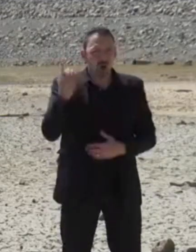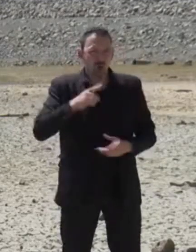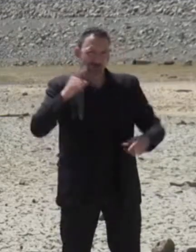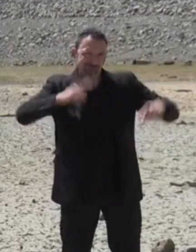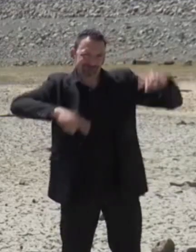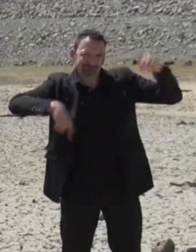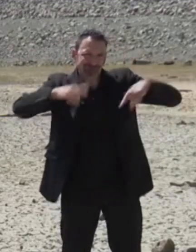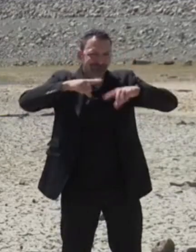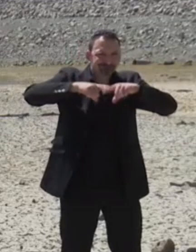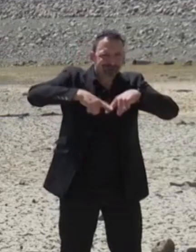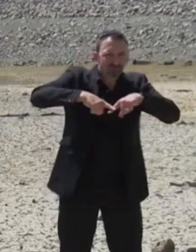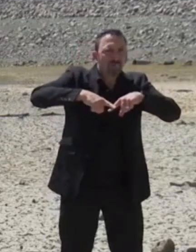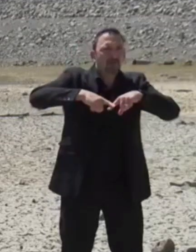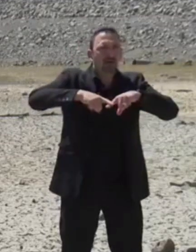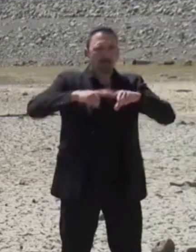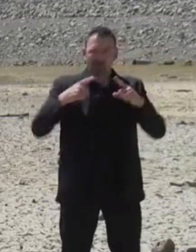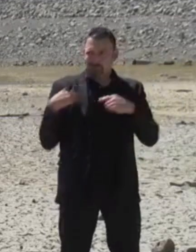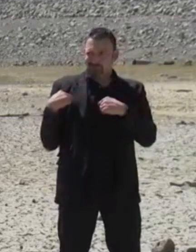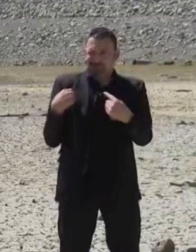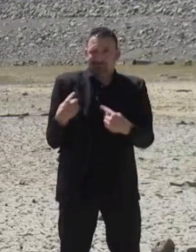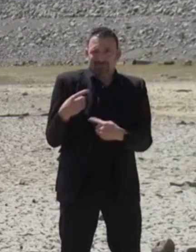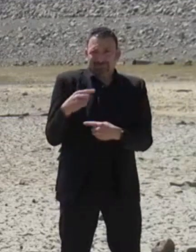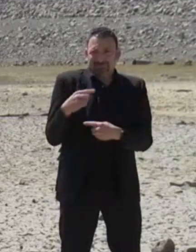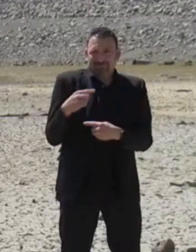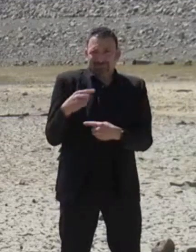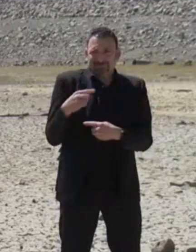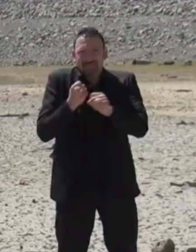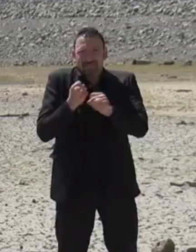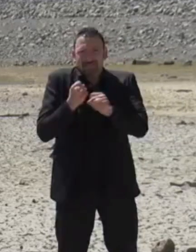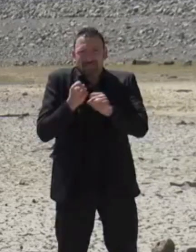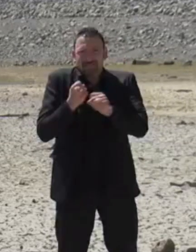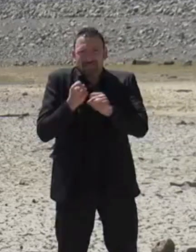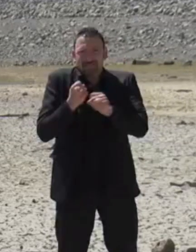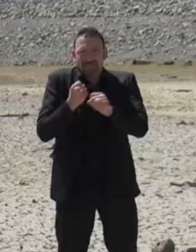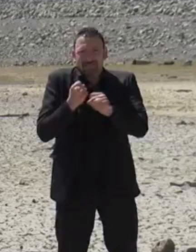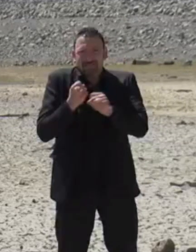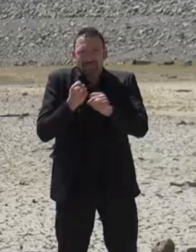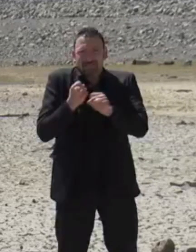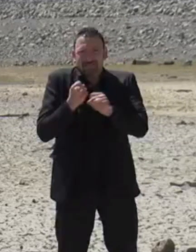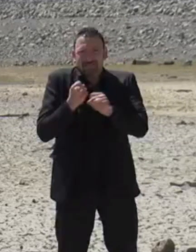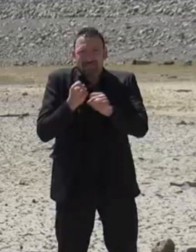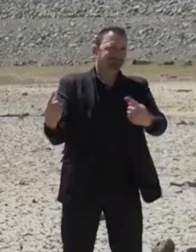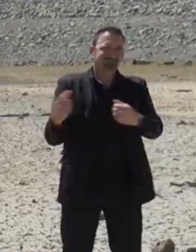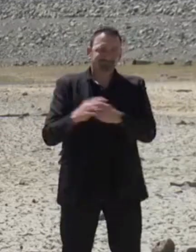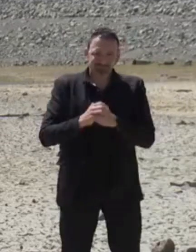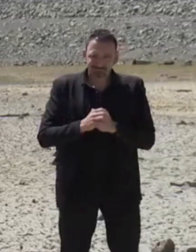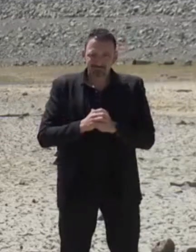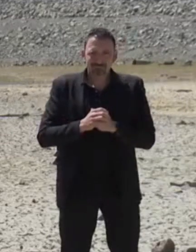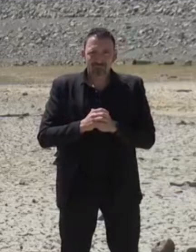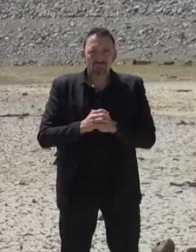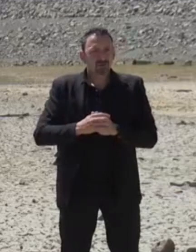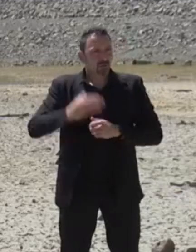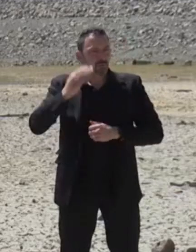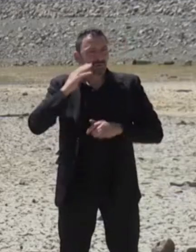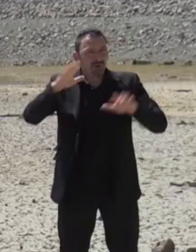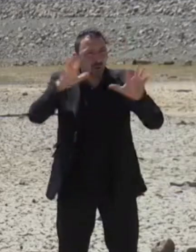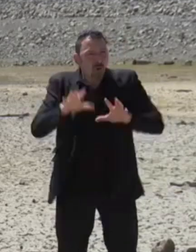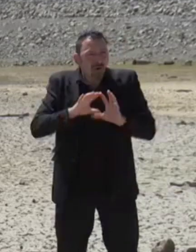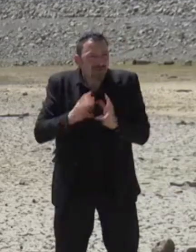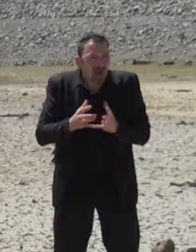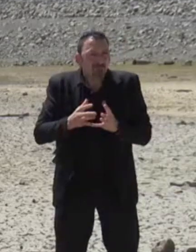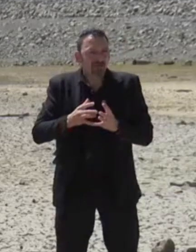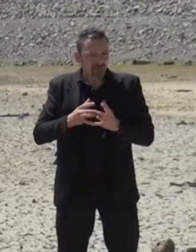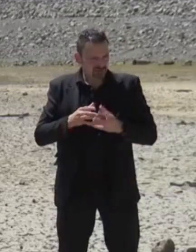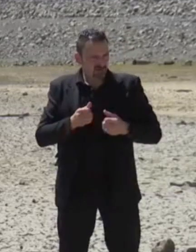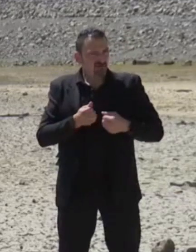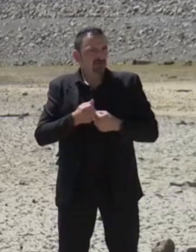of decades has seen some of the hottest on record here in the Golden State. We know that the climate crisis is making droughts here